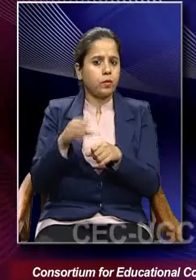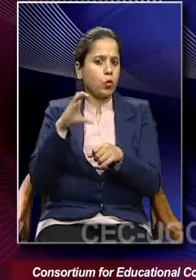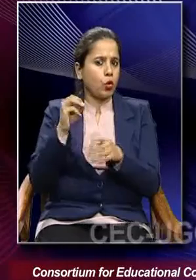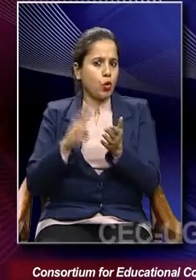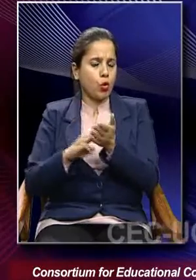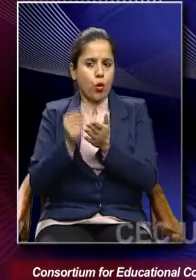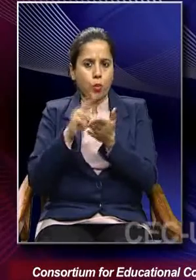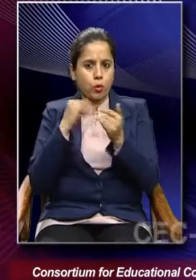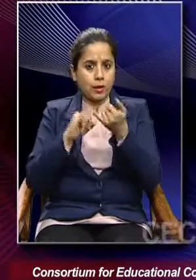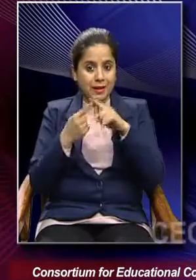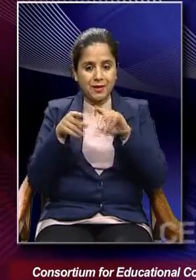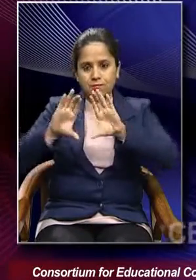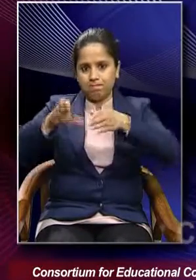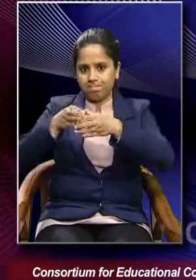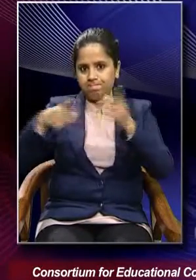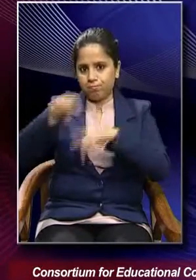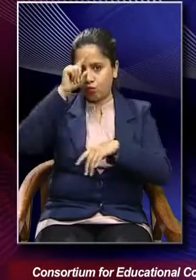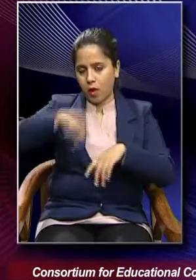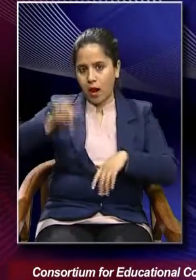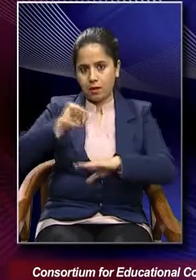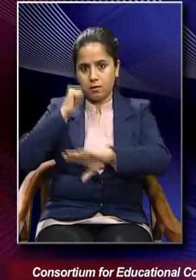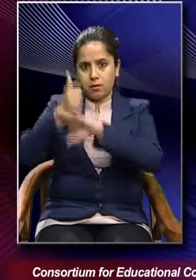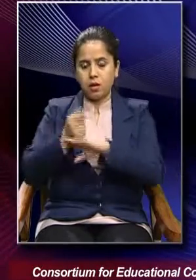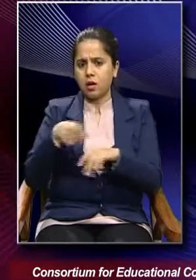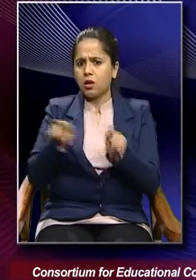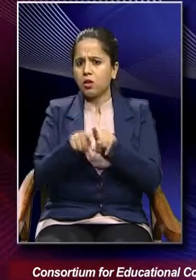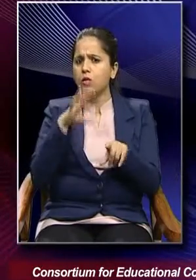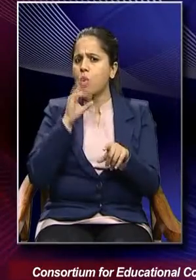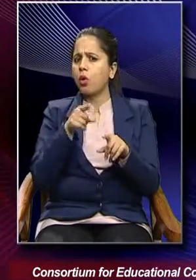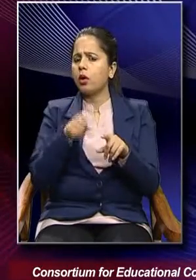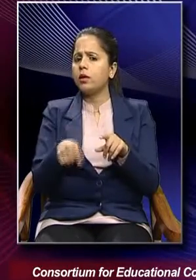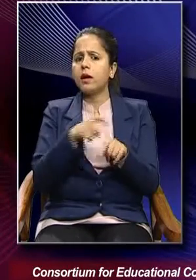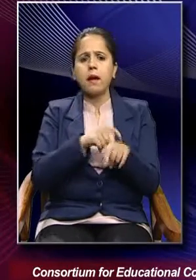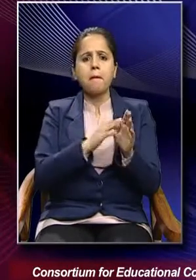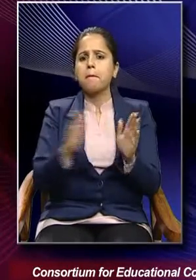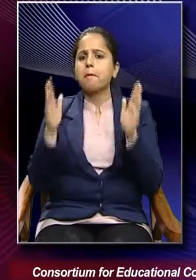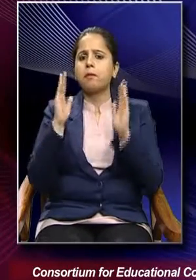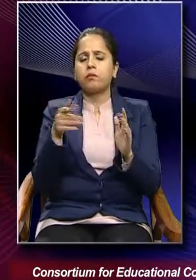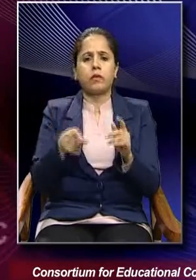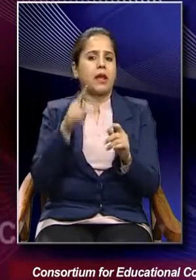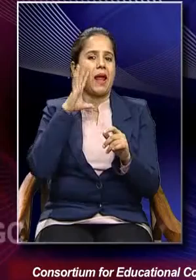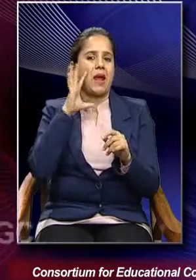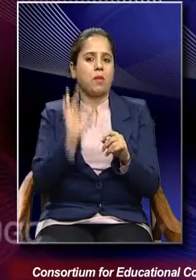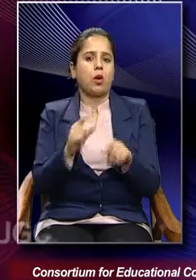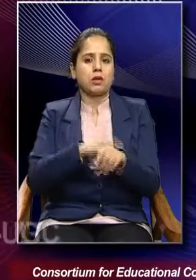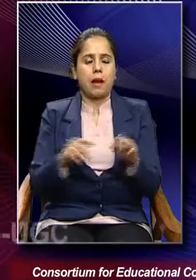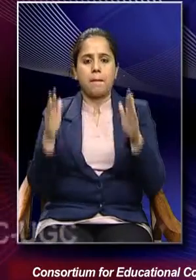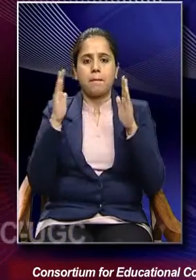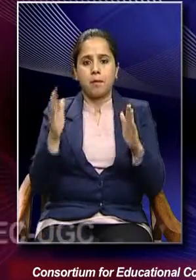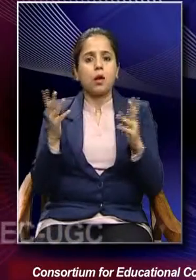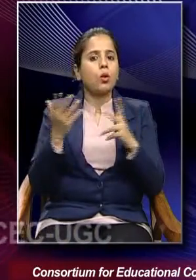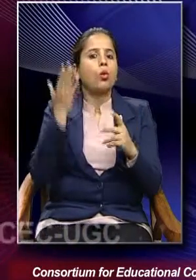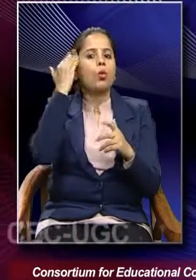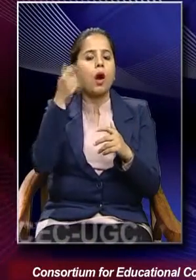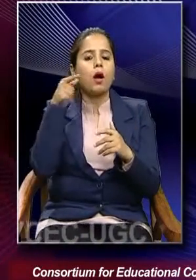of India. This period is also known as an important period because of